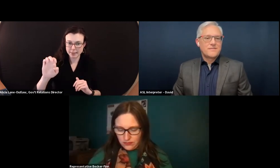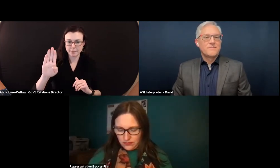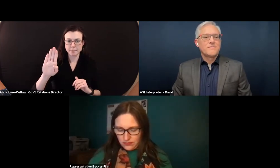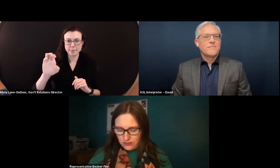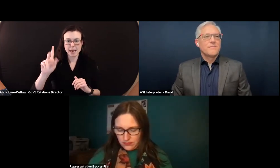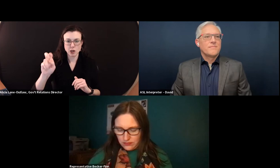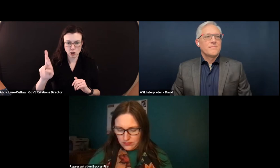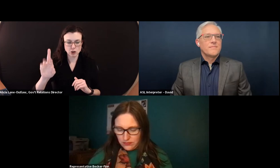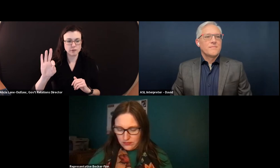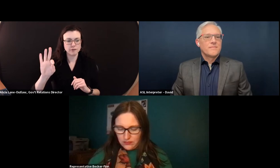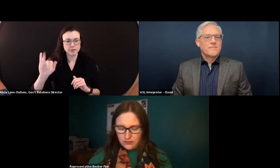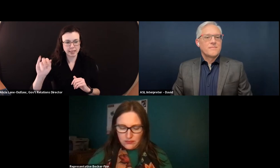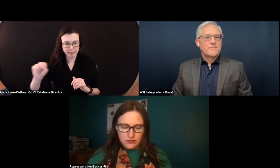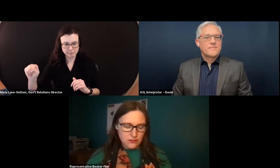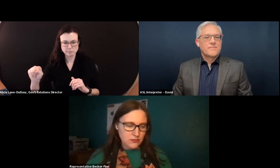Becker-Finn.